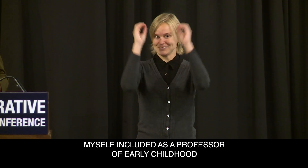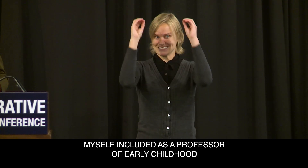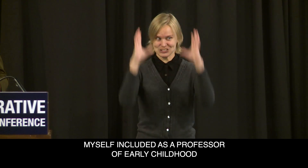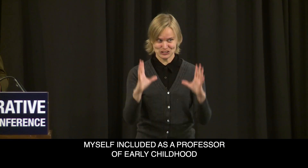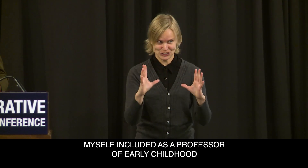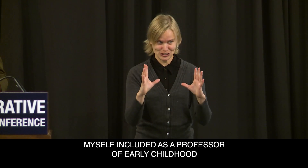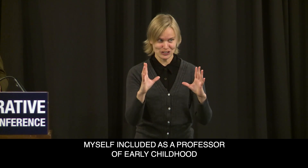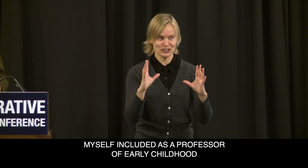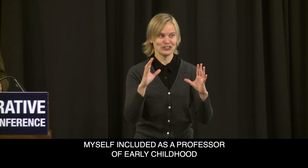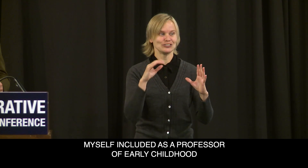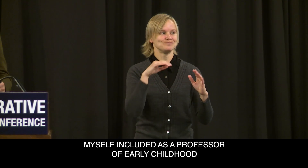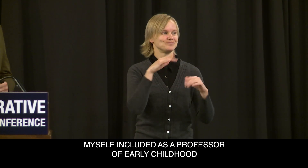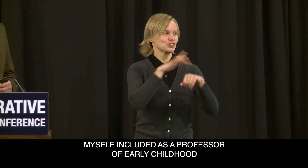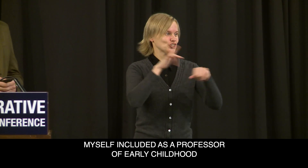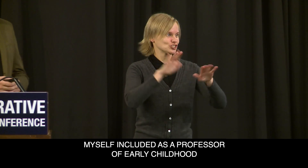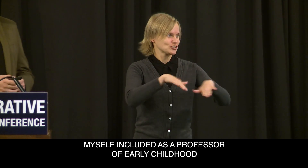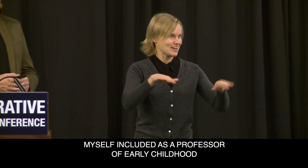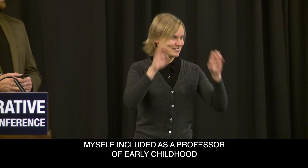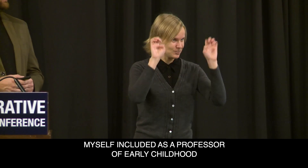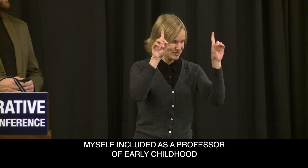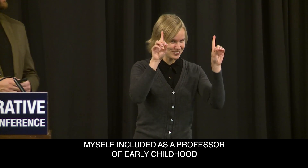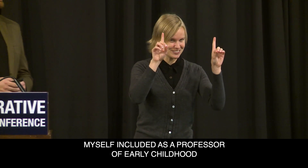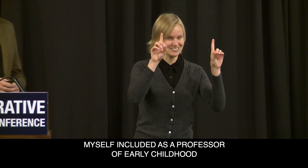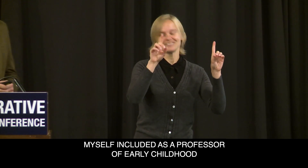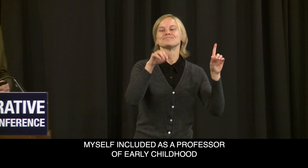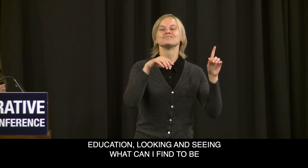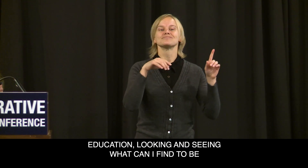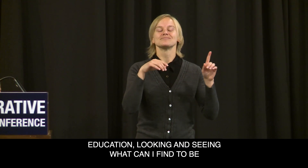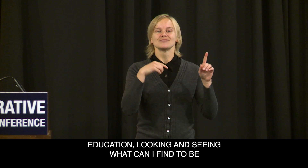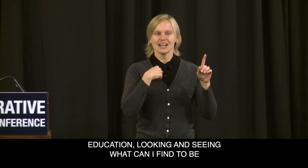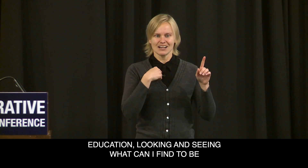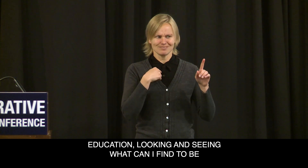Myself included, as a professor of early childhood education,